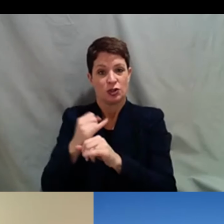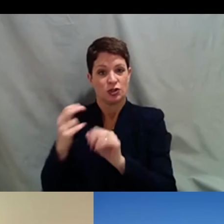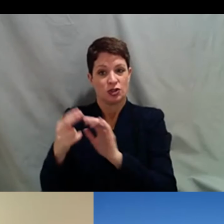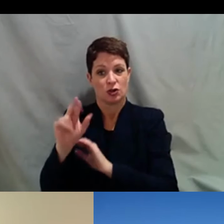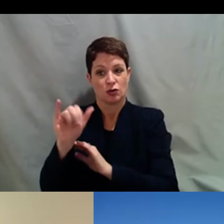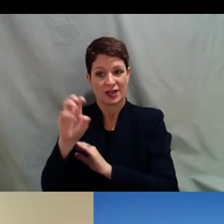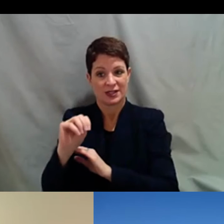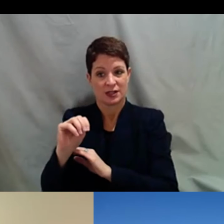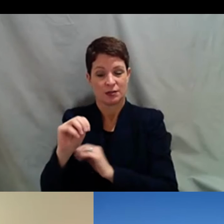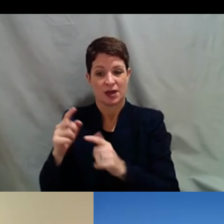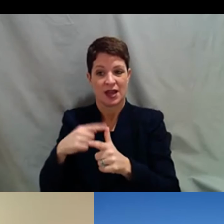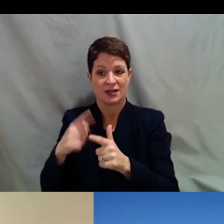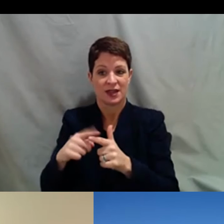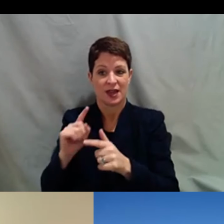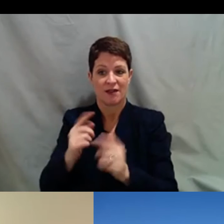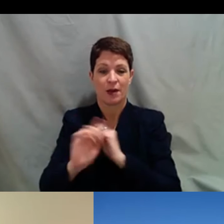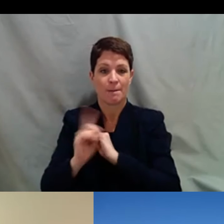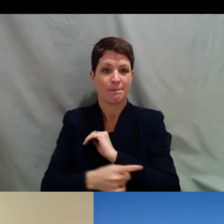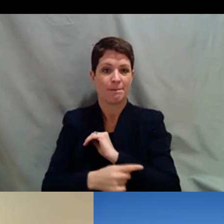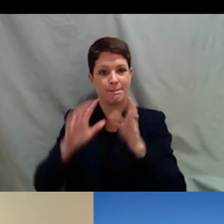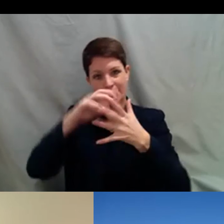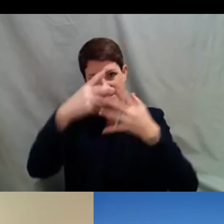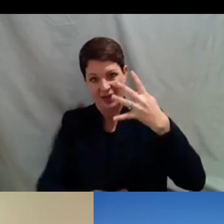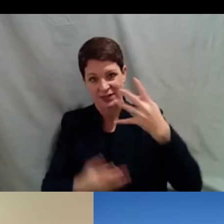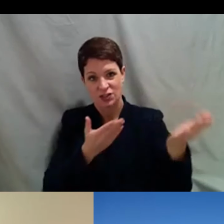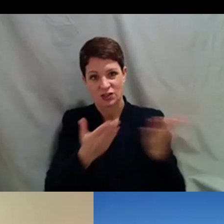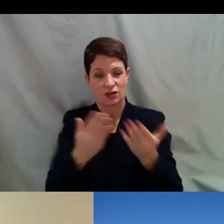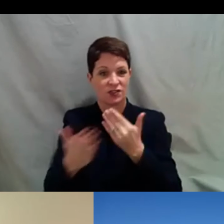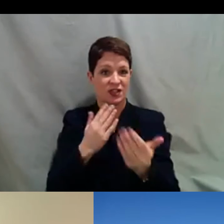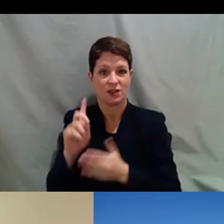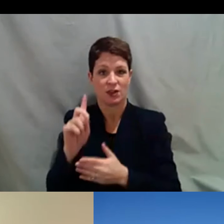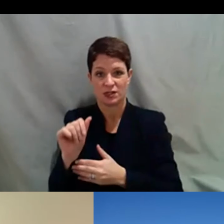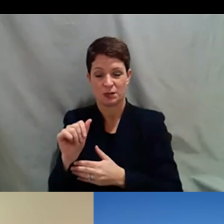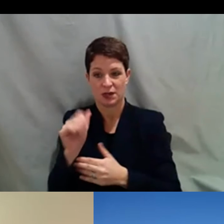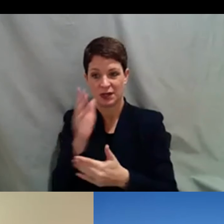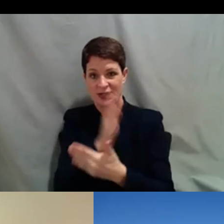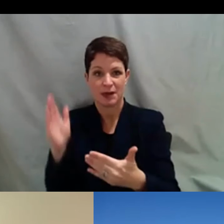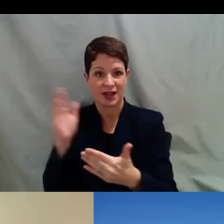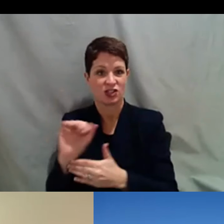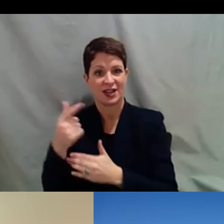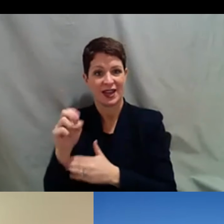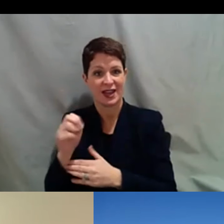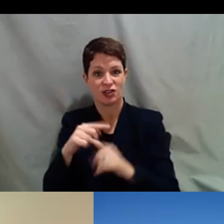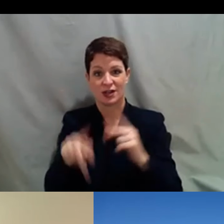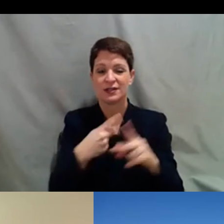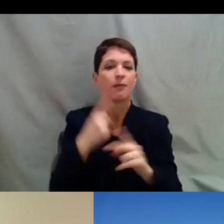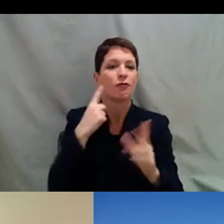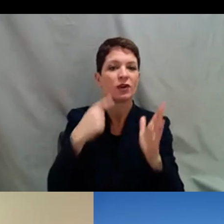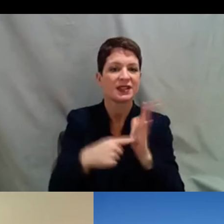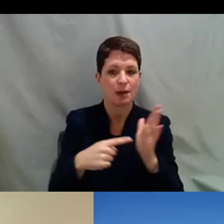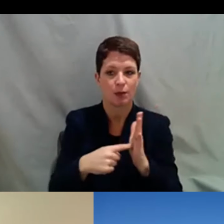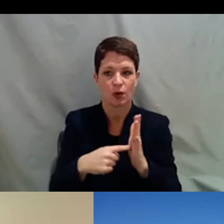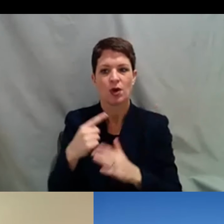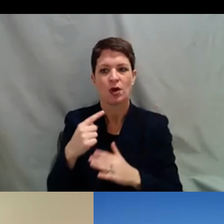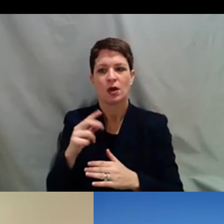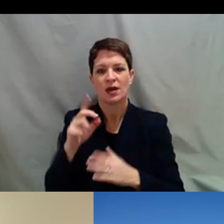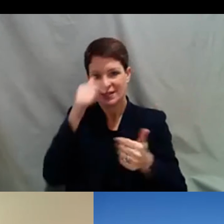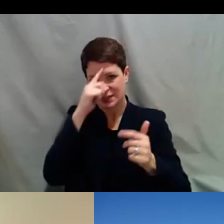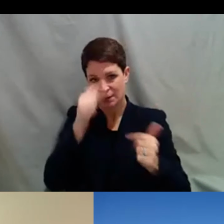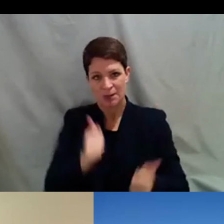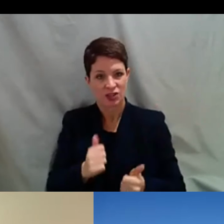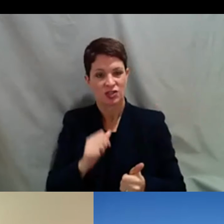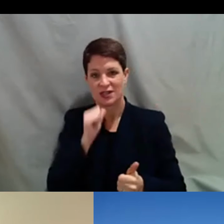unquote baskets of services despite disabilities spanning age and type? So for example, why isn't dementia treated